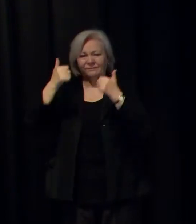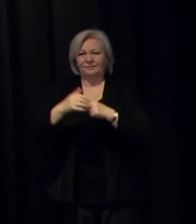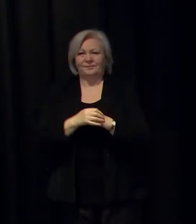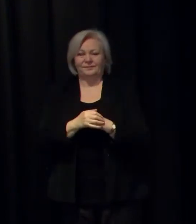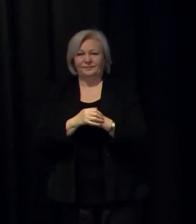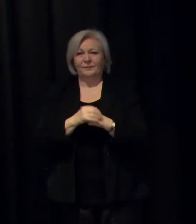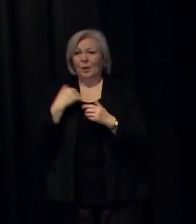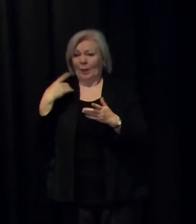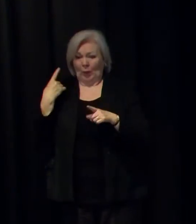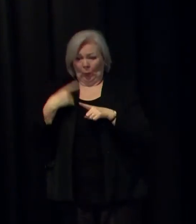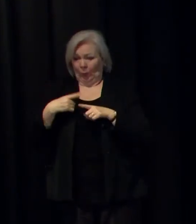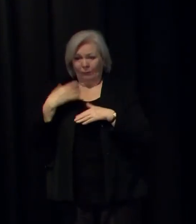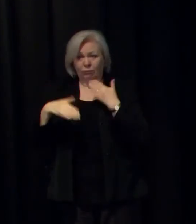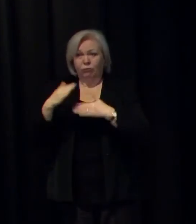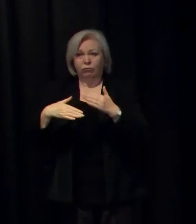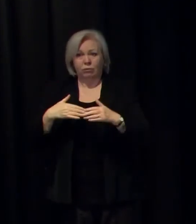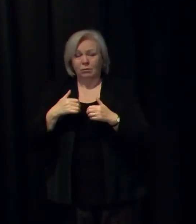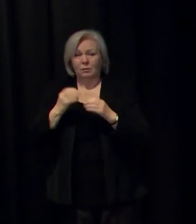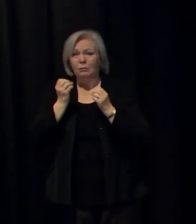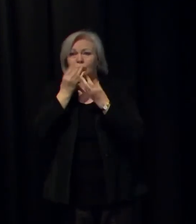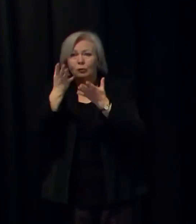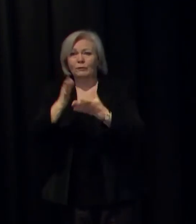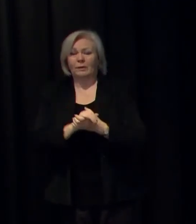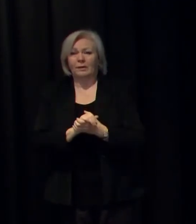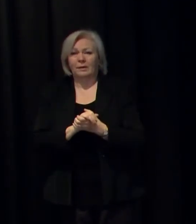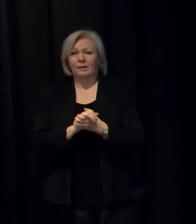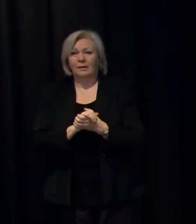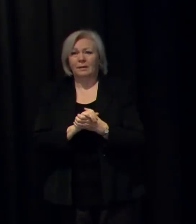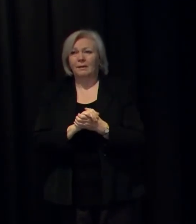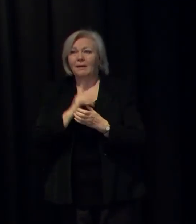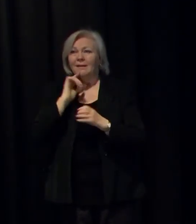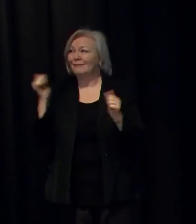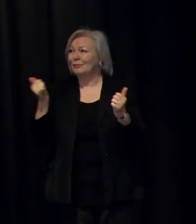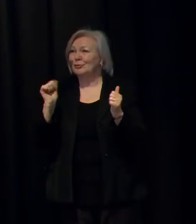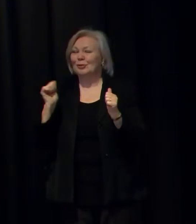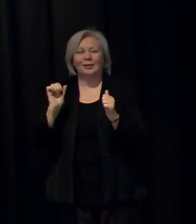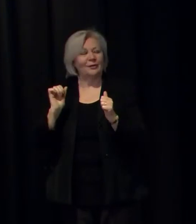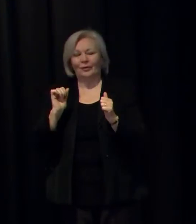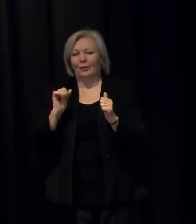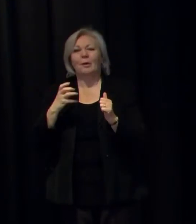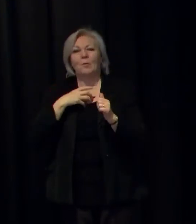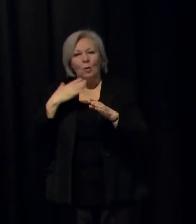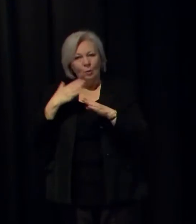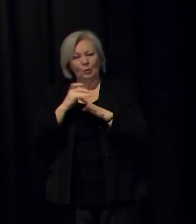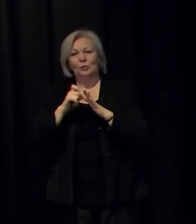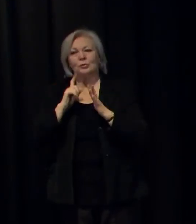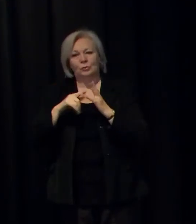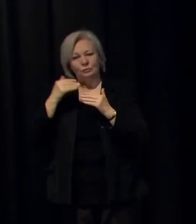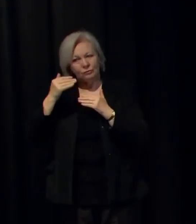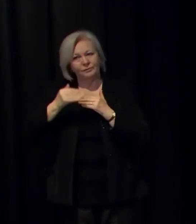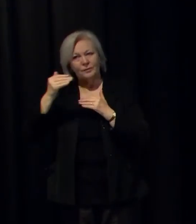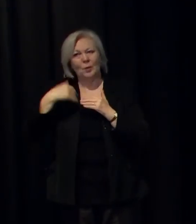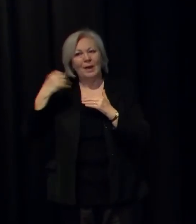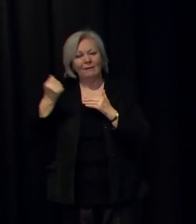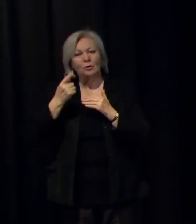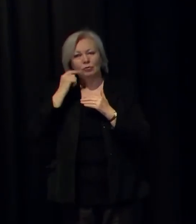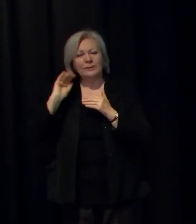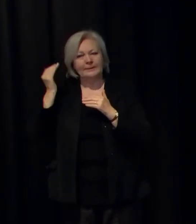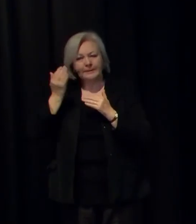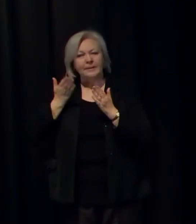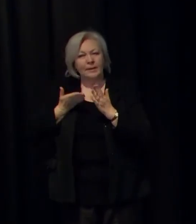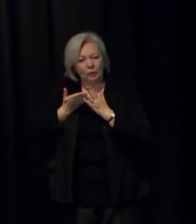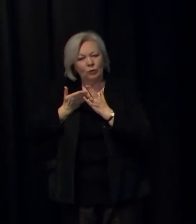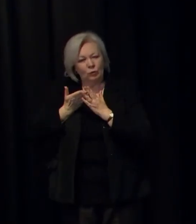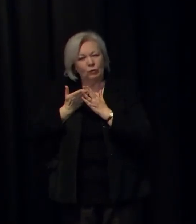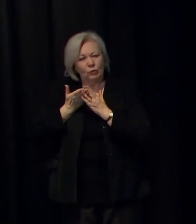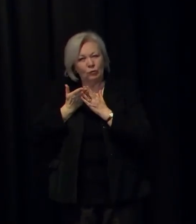in record time, all of us know that this is not over yet. There's still a little way to go. And we've just got to see this thing through,